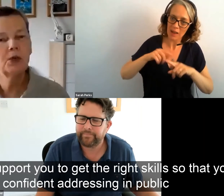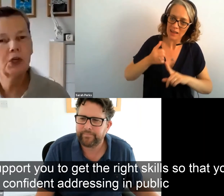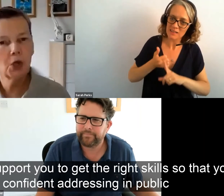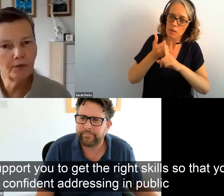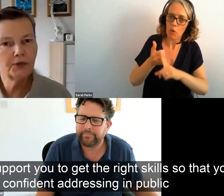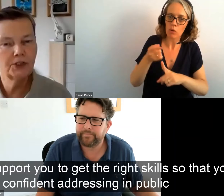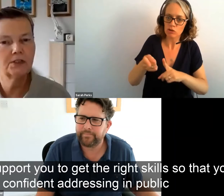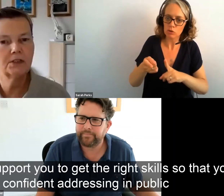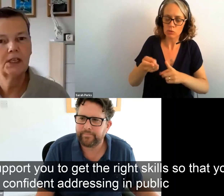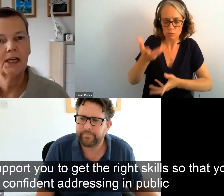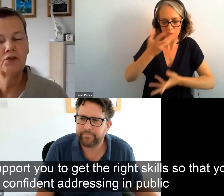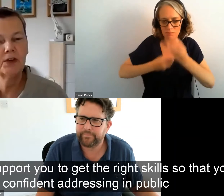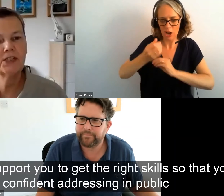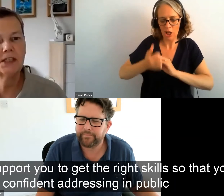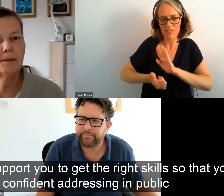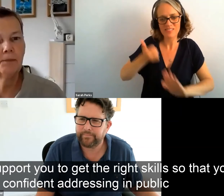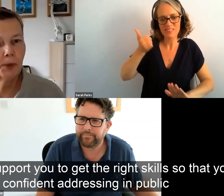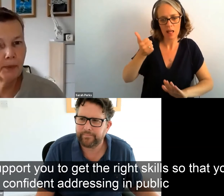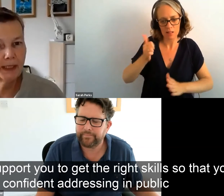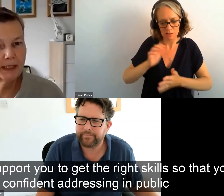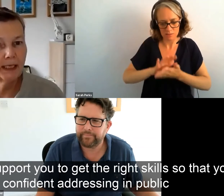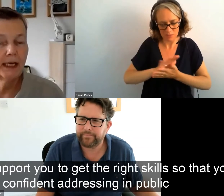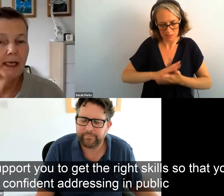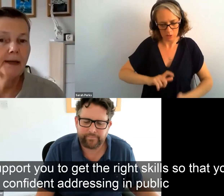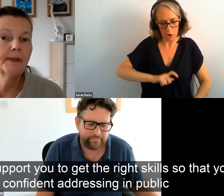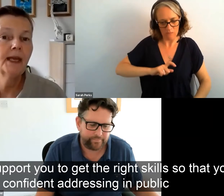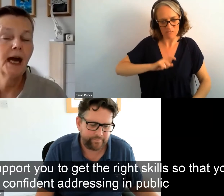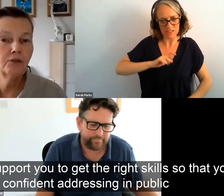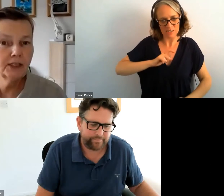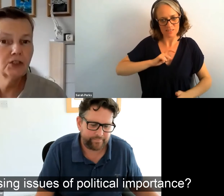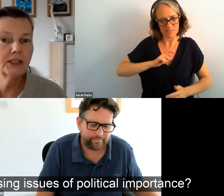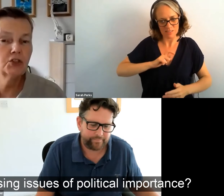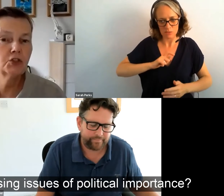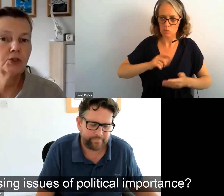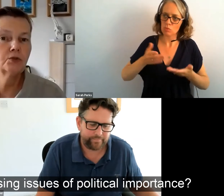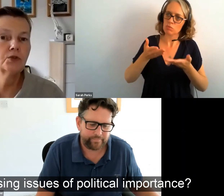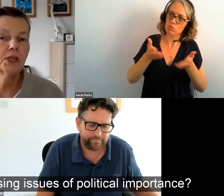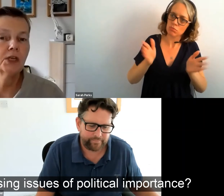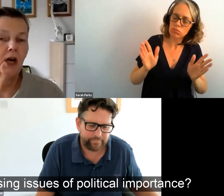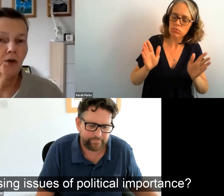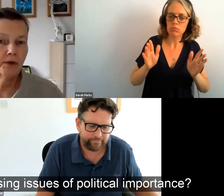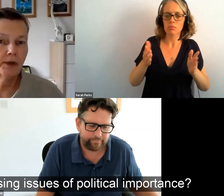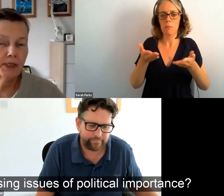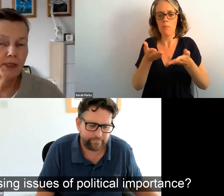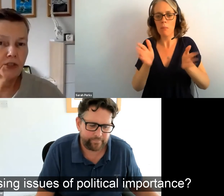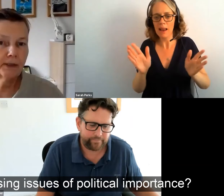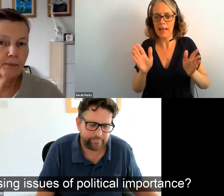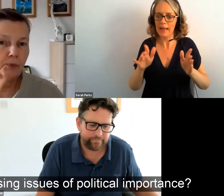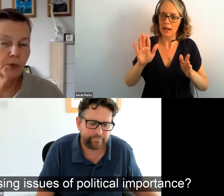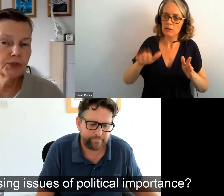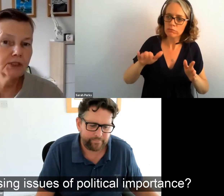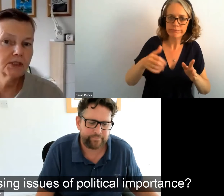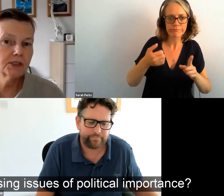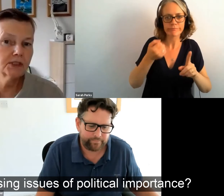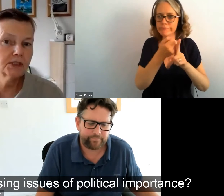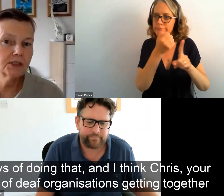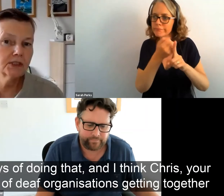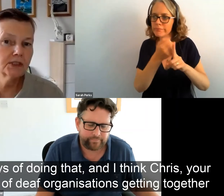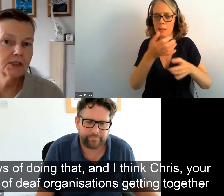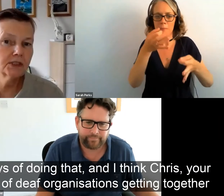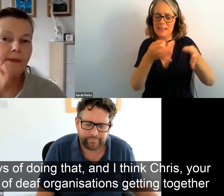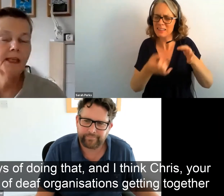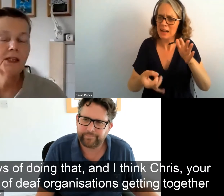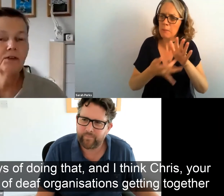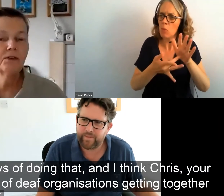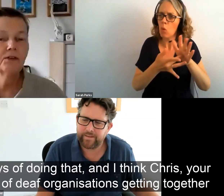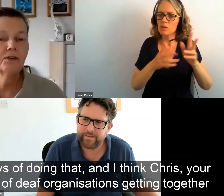the right skills so that you're confident addressing in public and raising issues of political importance?